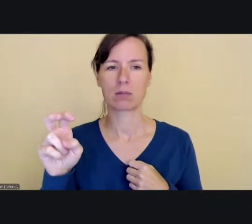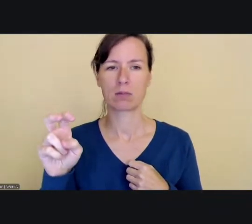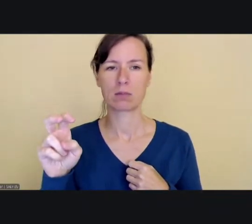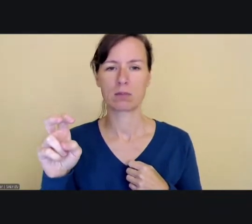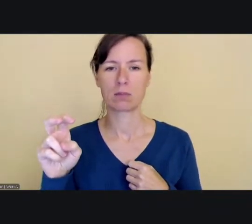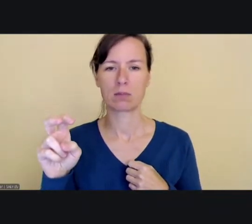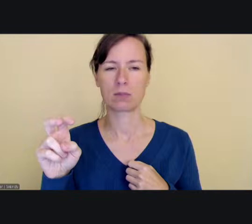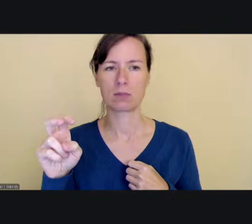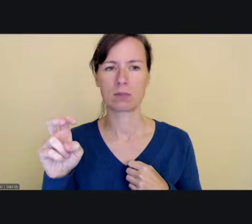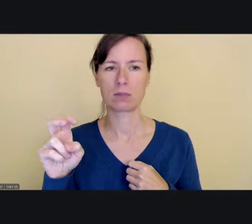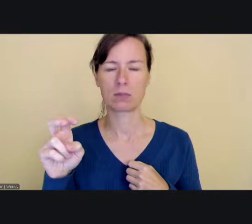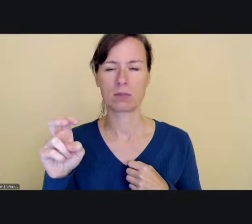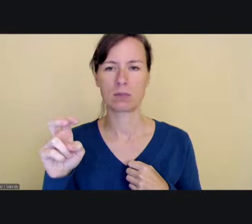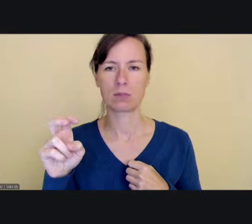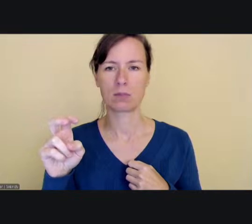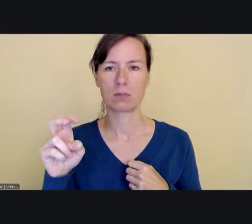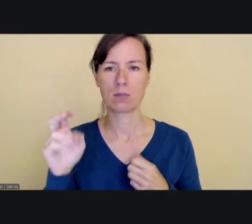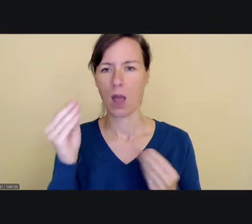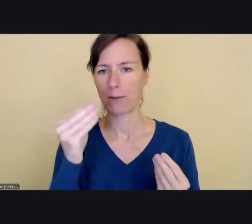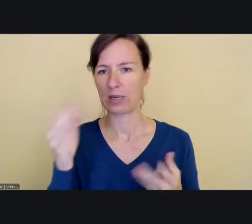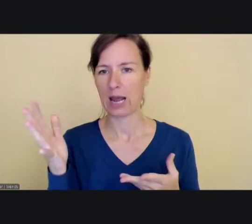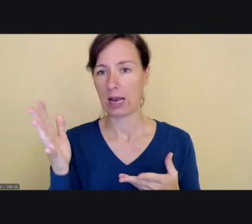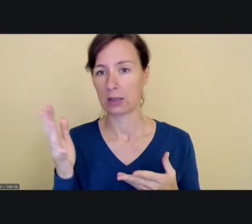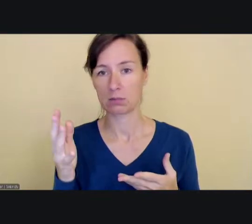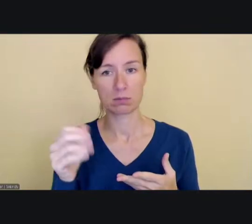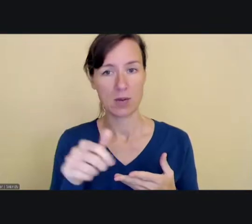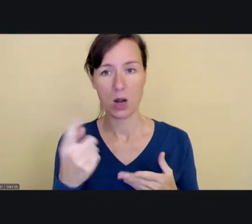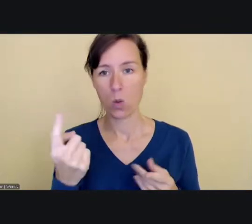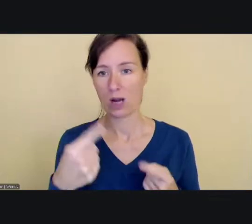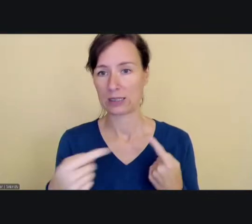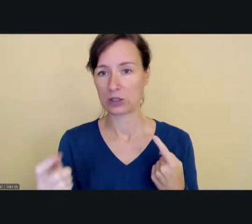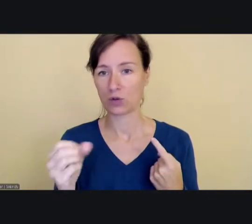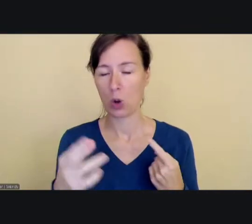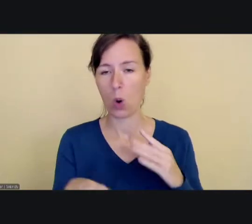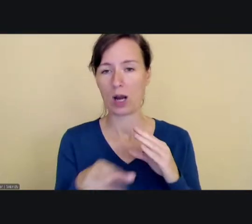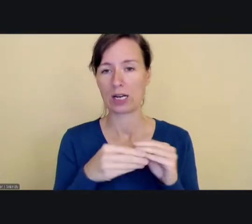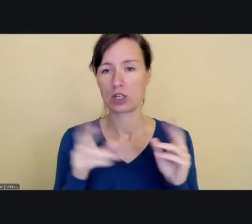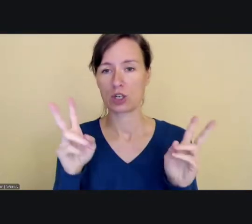update. Anybody disagree with that or have additional items?